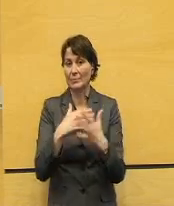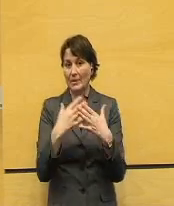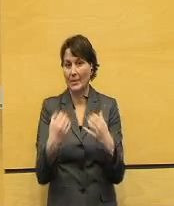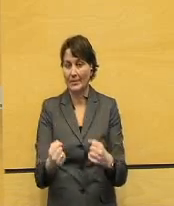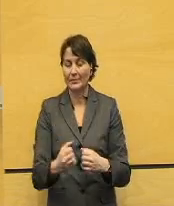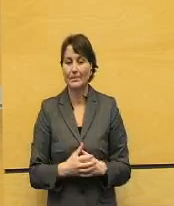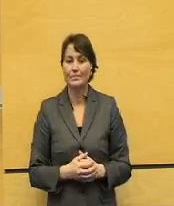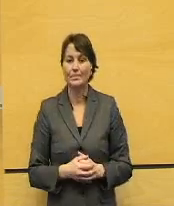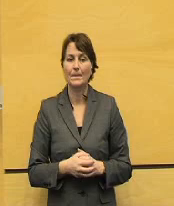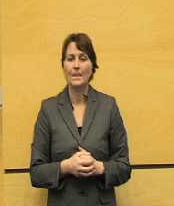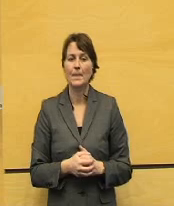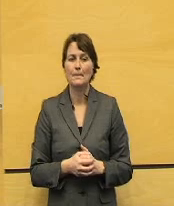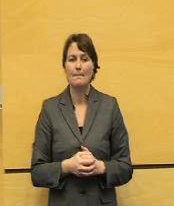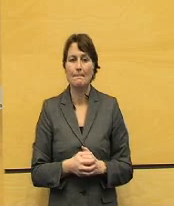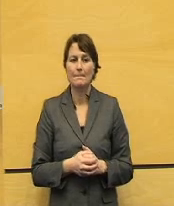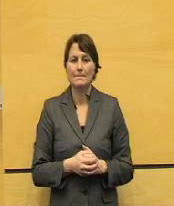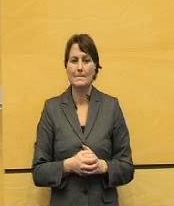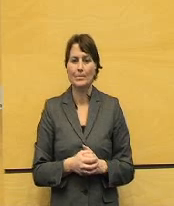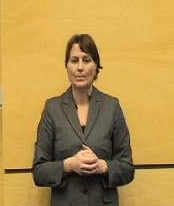and